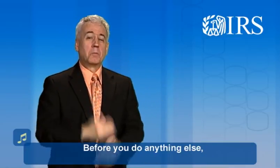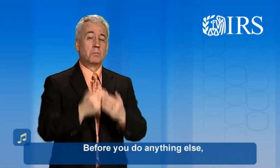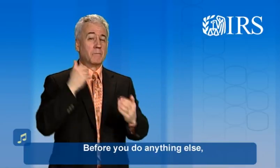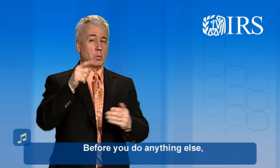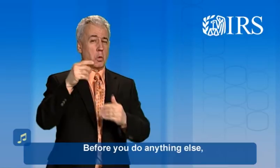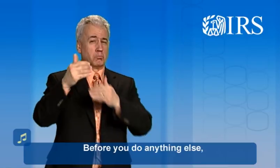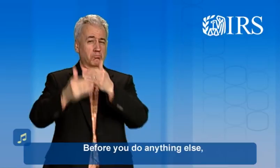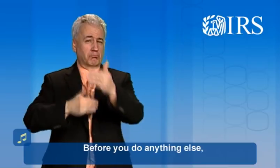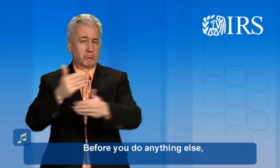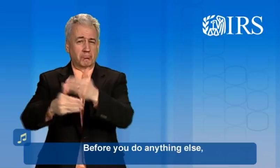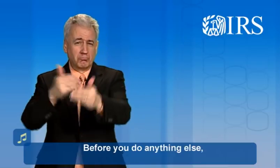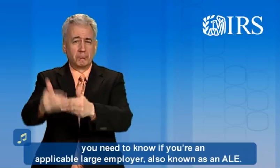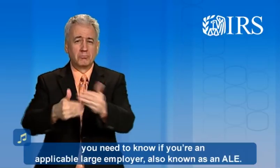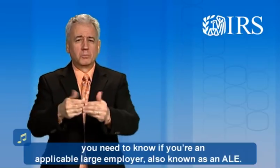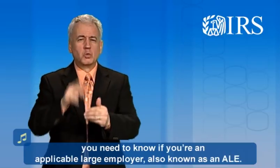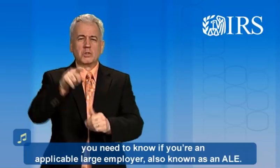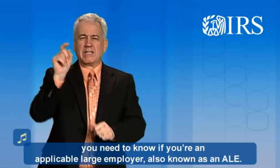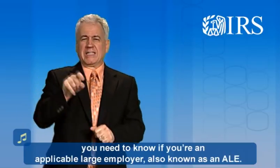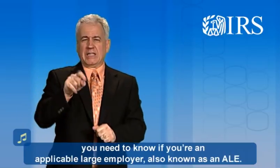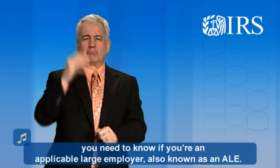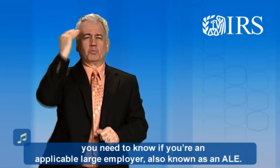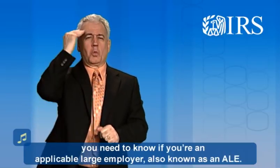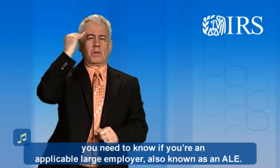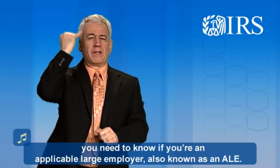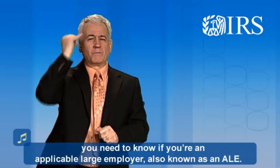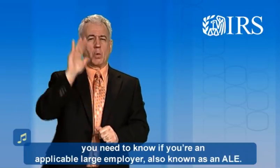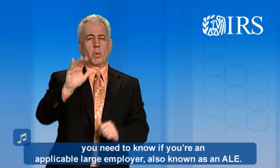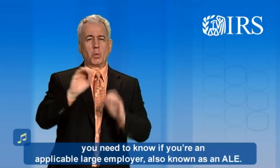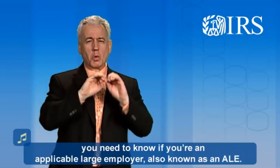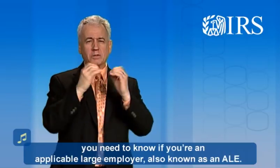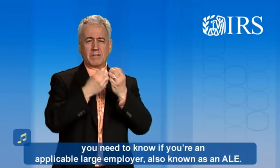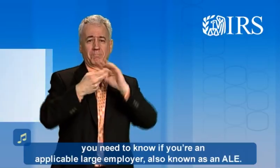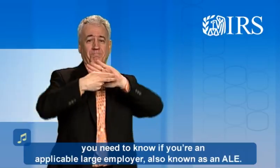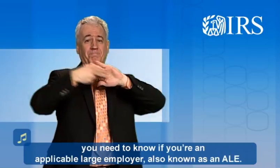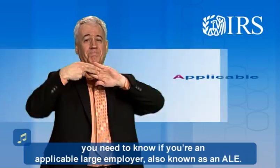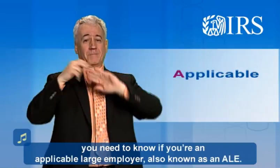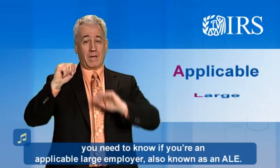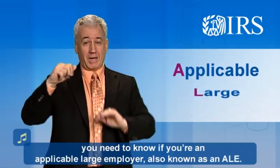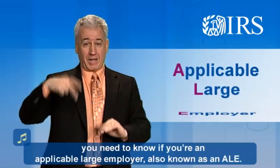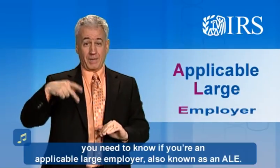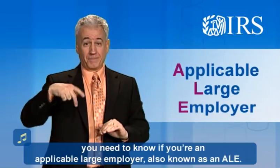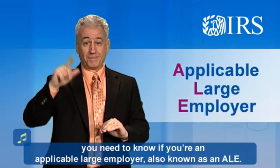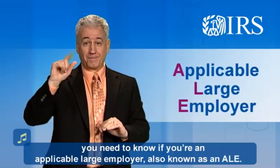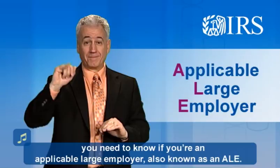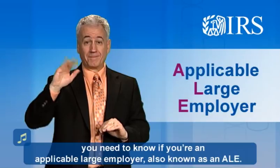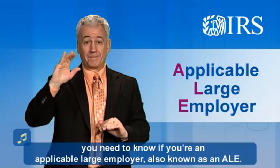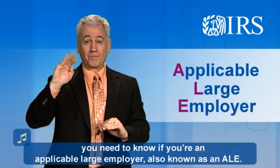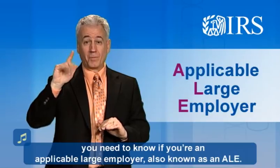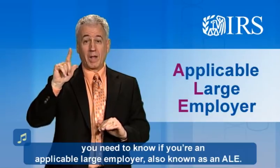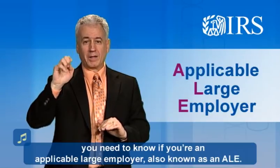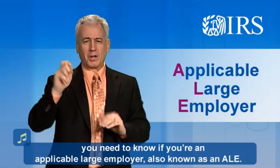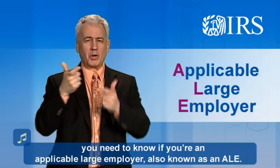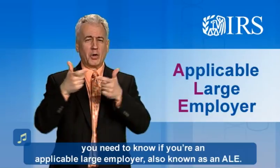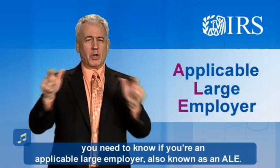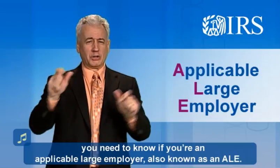Before you do anything else, you need to know if you're an applicable large employer, also known as an ALE.